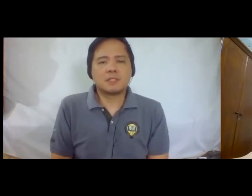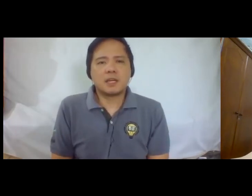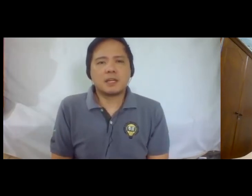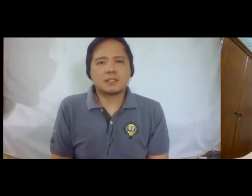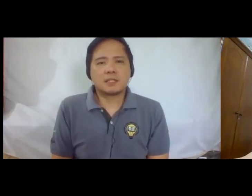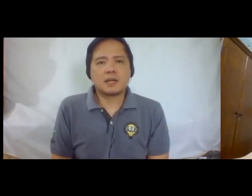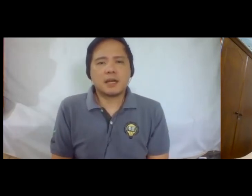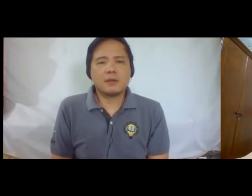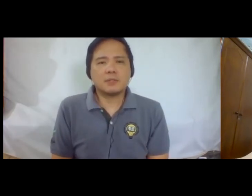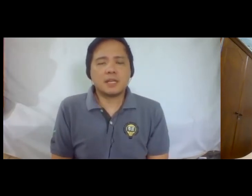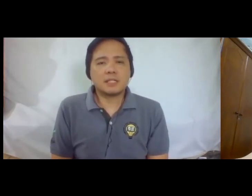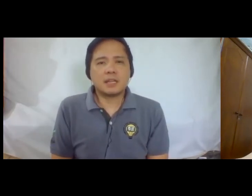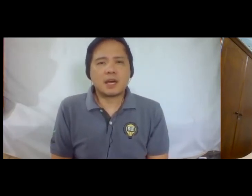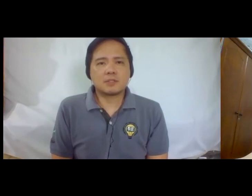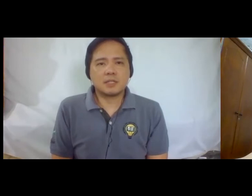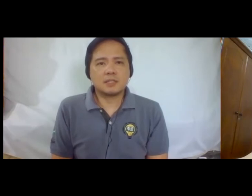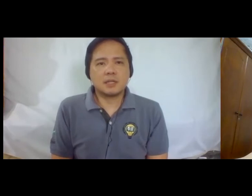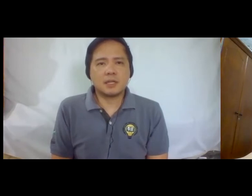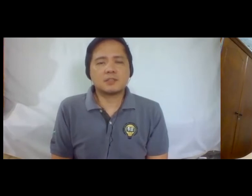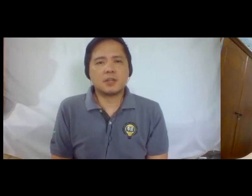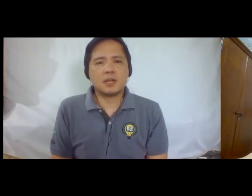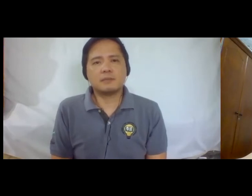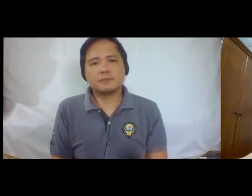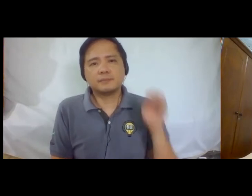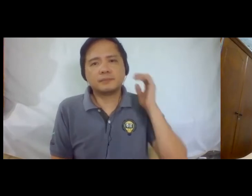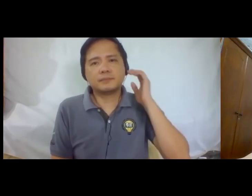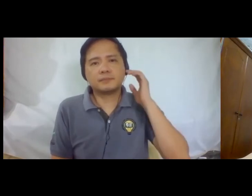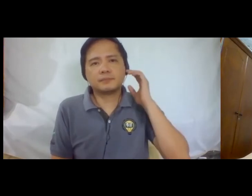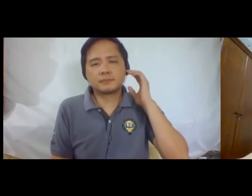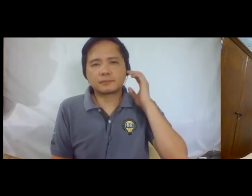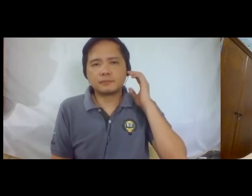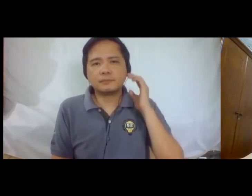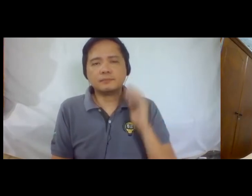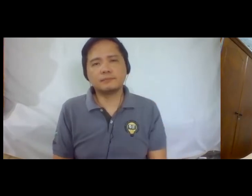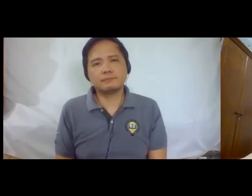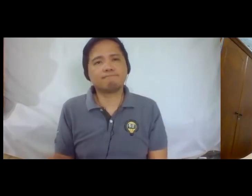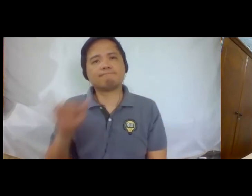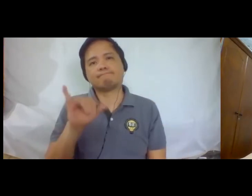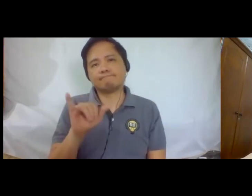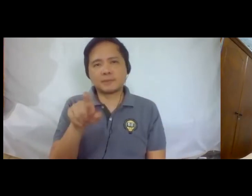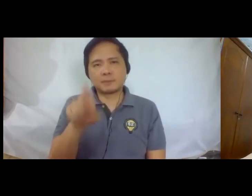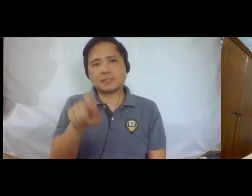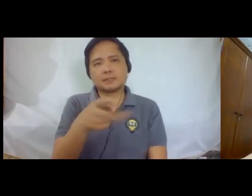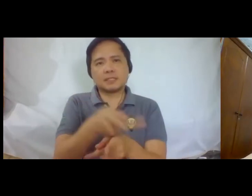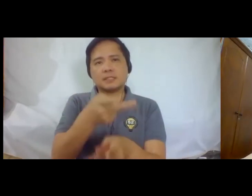Jasmine saying yes, and it's 8,000 yesterday. So take care.